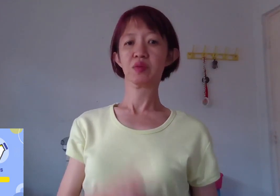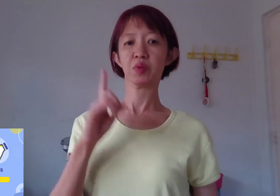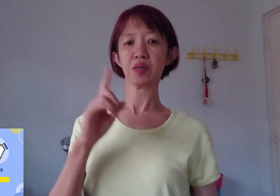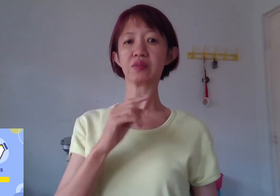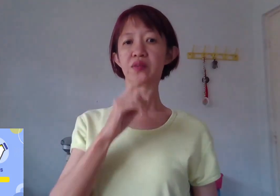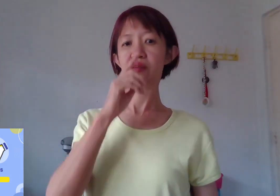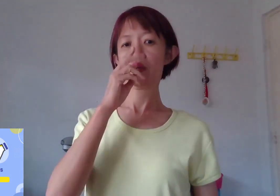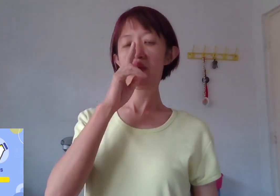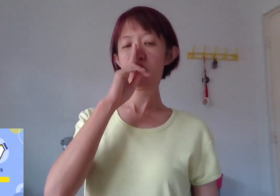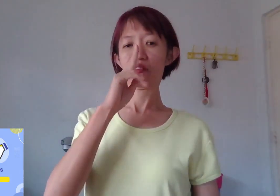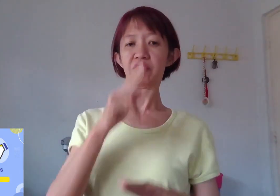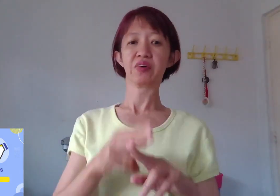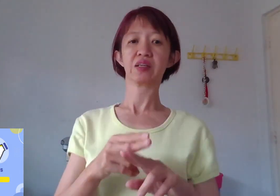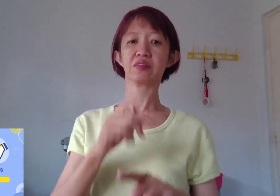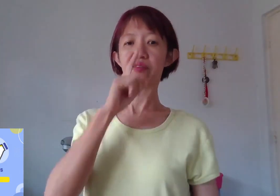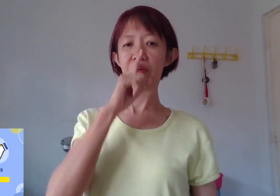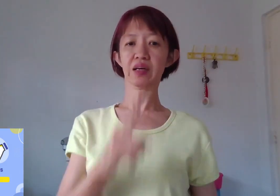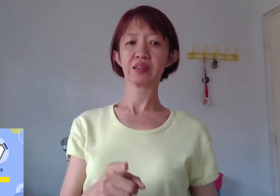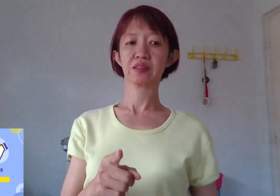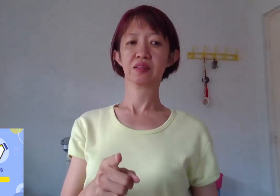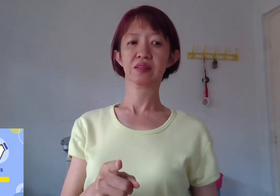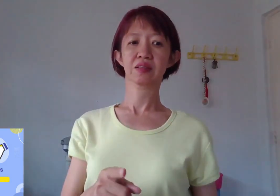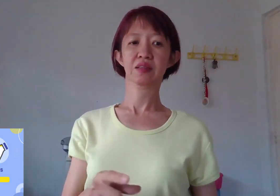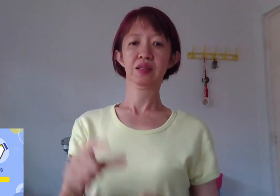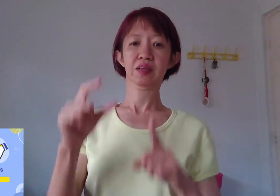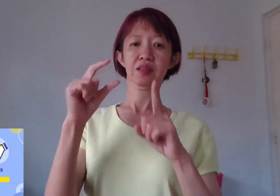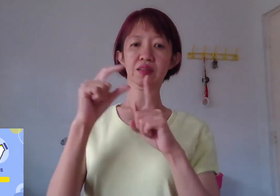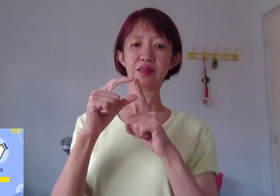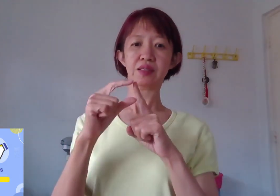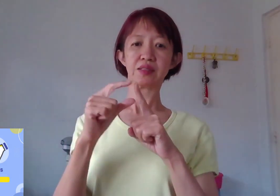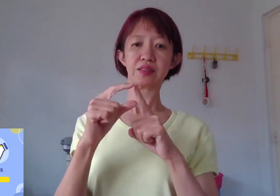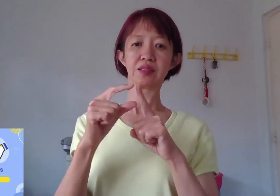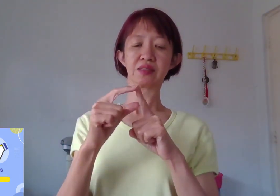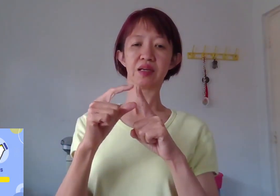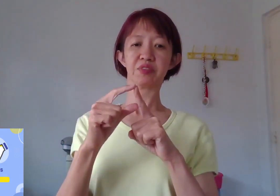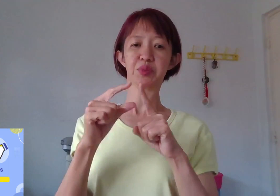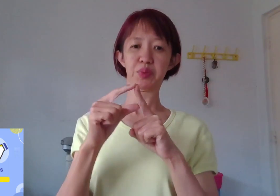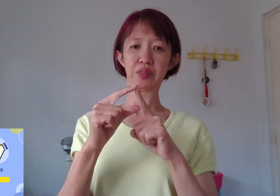And one fun fact, this is the sign for word